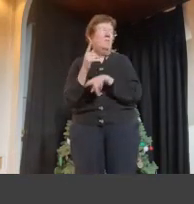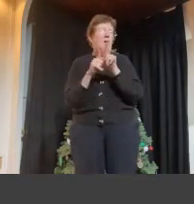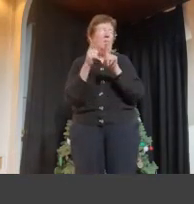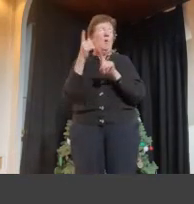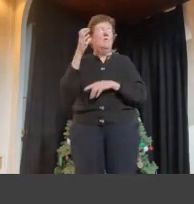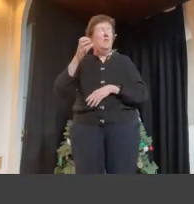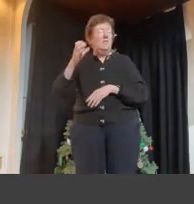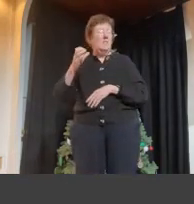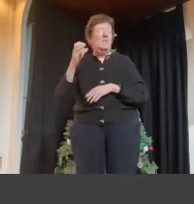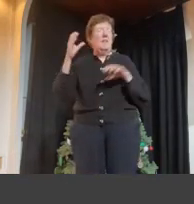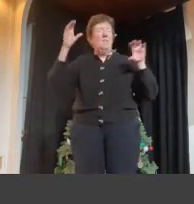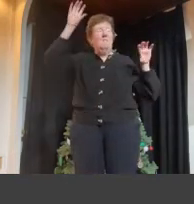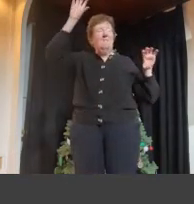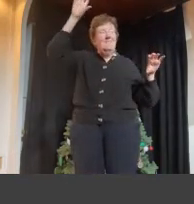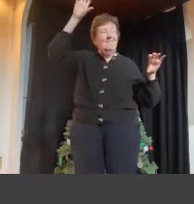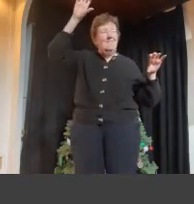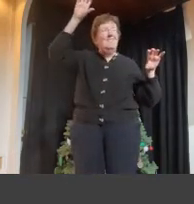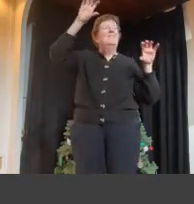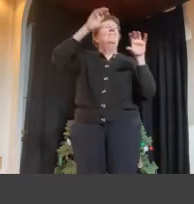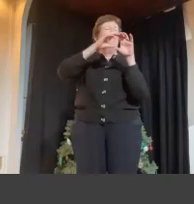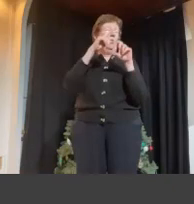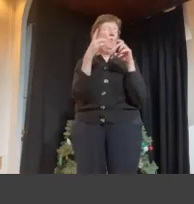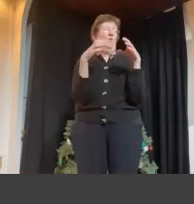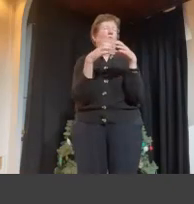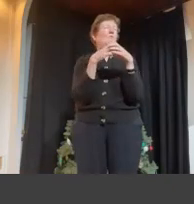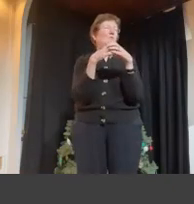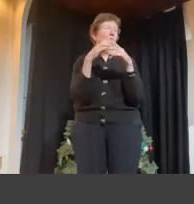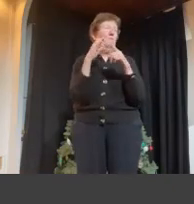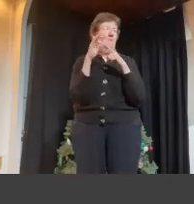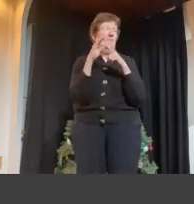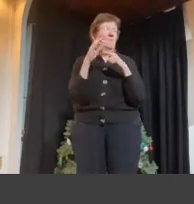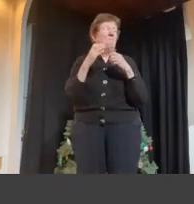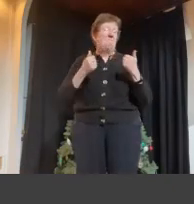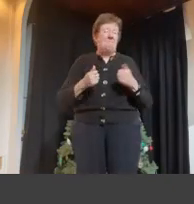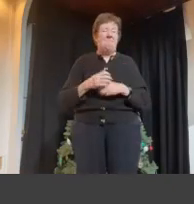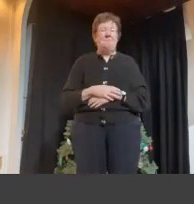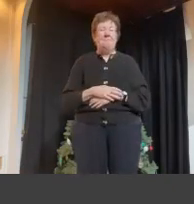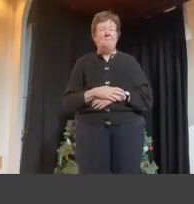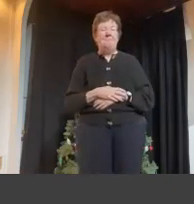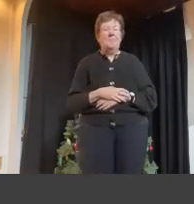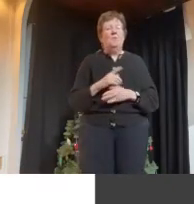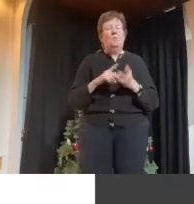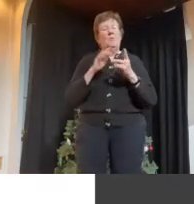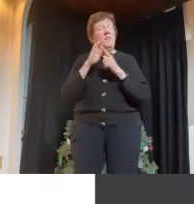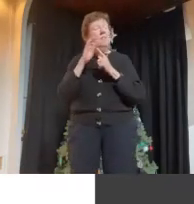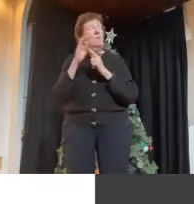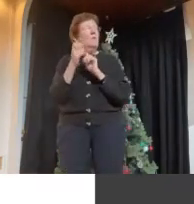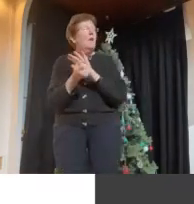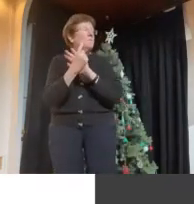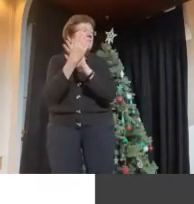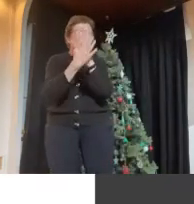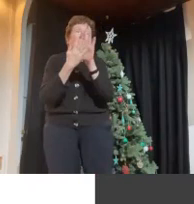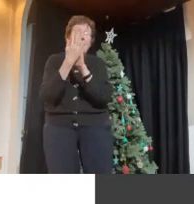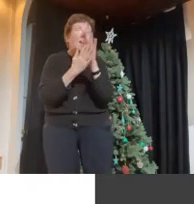And so sometimes organisations represented both, maybe they were based, you know, both in Scotland and in Wales, so we just invited them for one group interview.